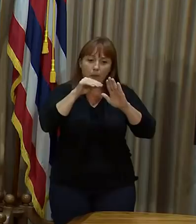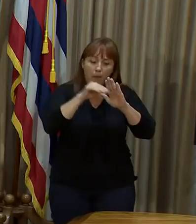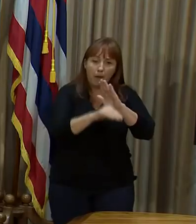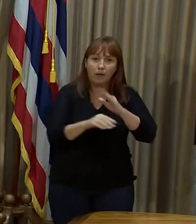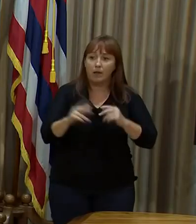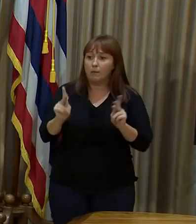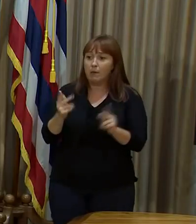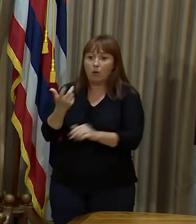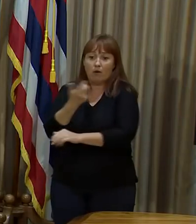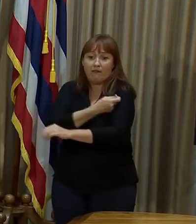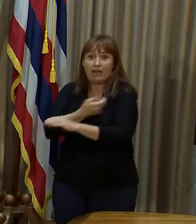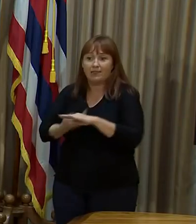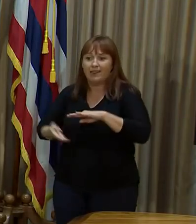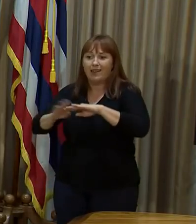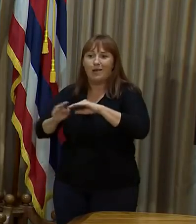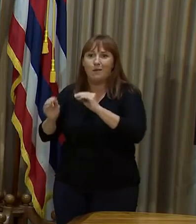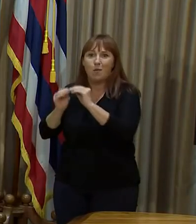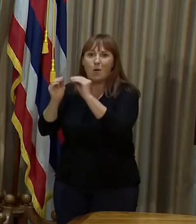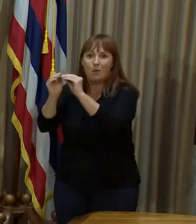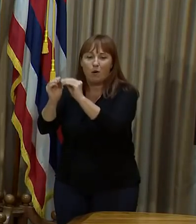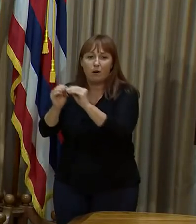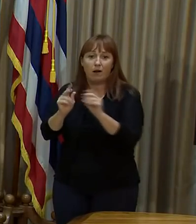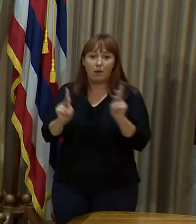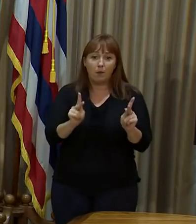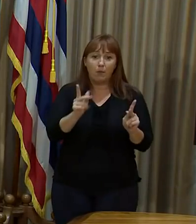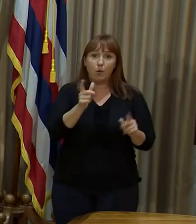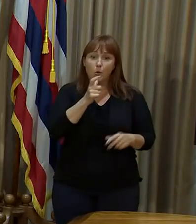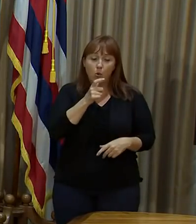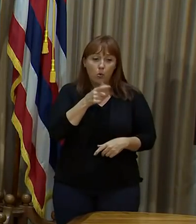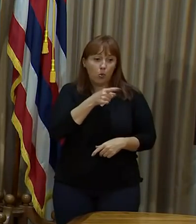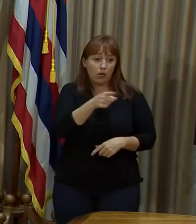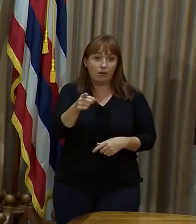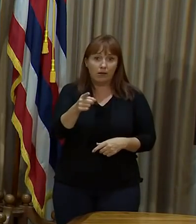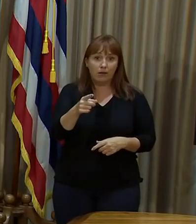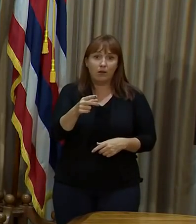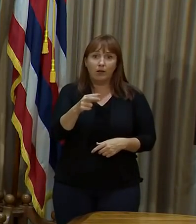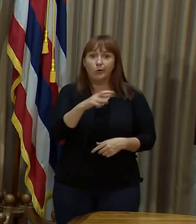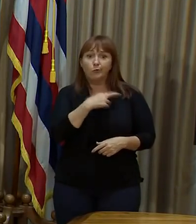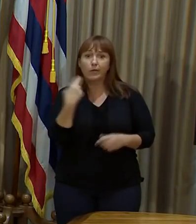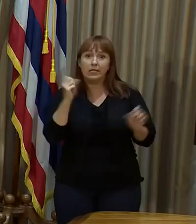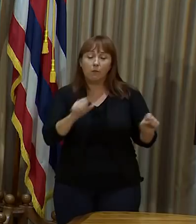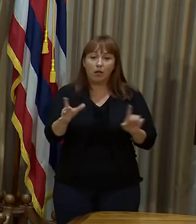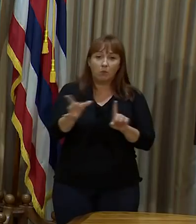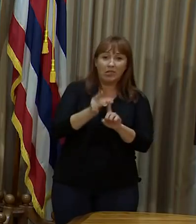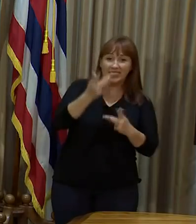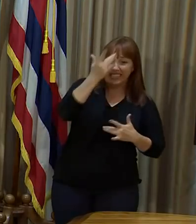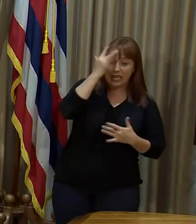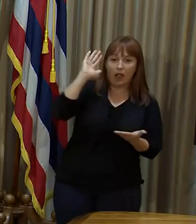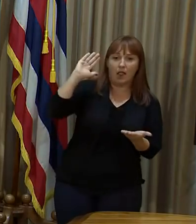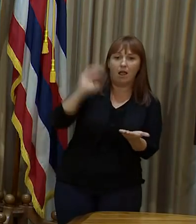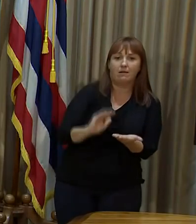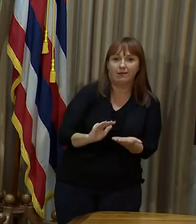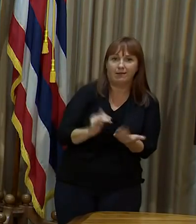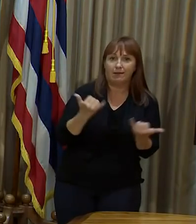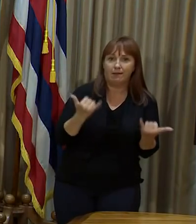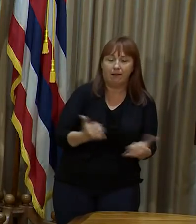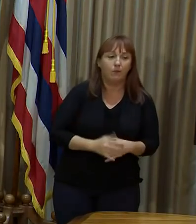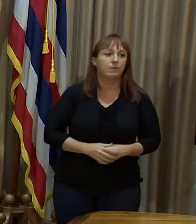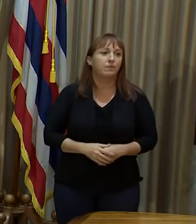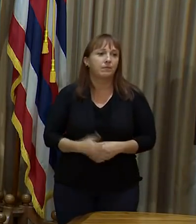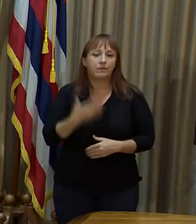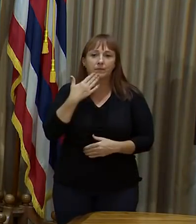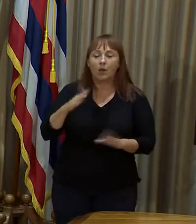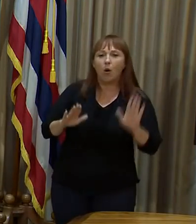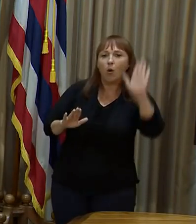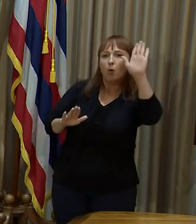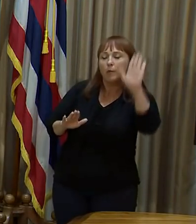and fewer people in our community who continue to be at risk of getting infected. Thank you, Governor.